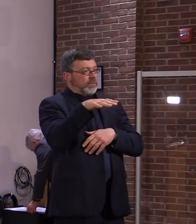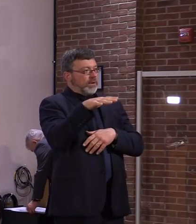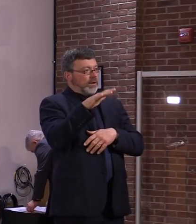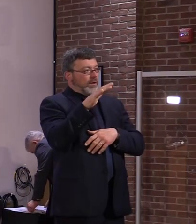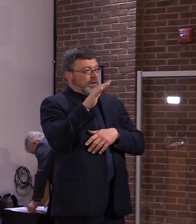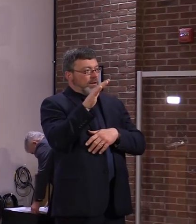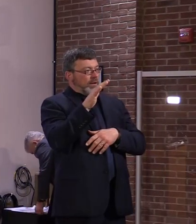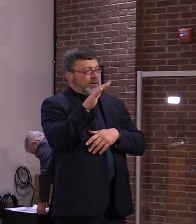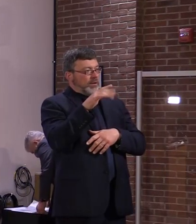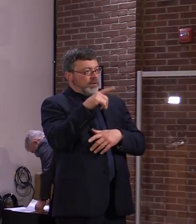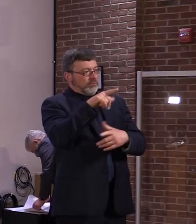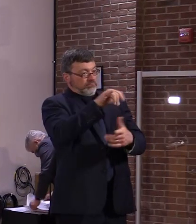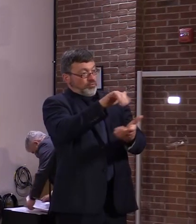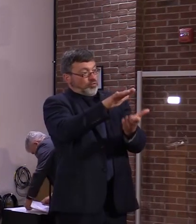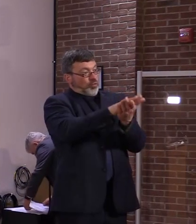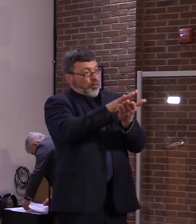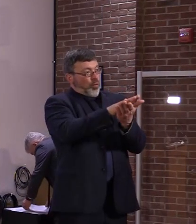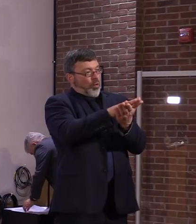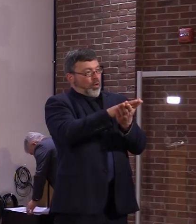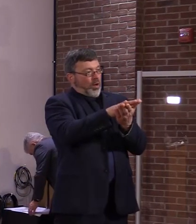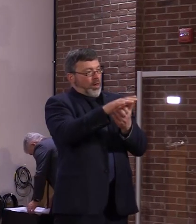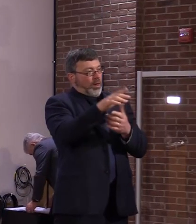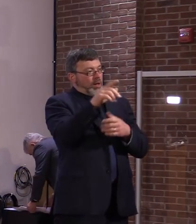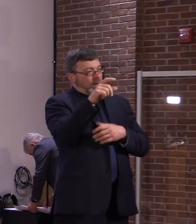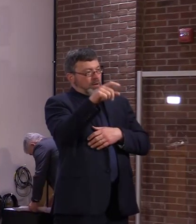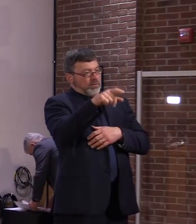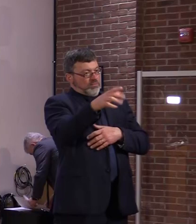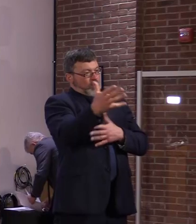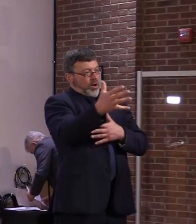building follows the same guidance.